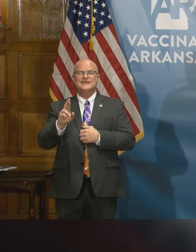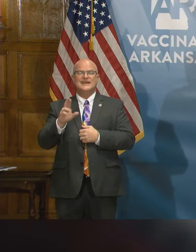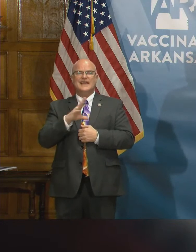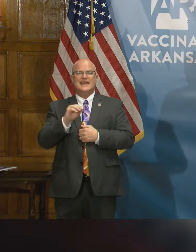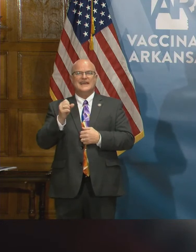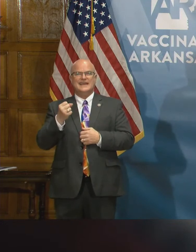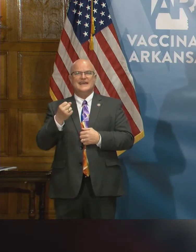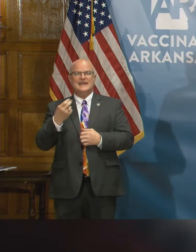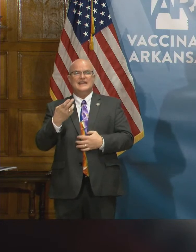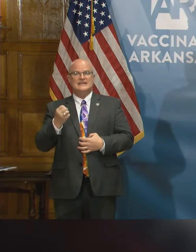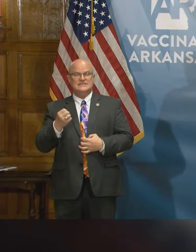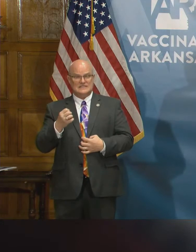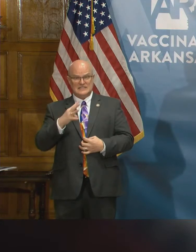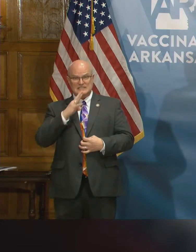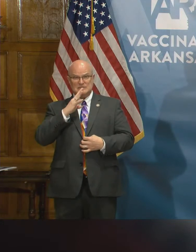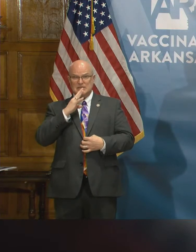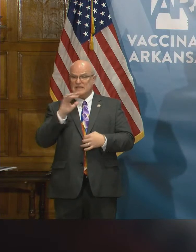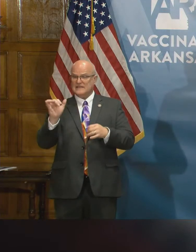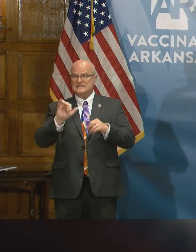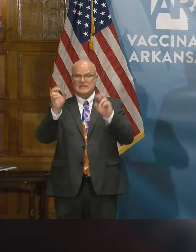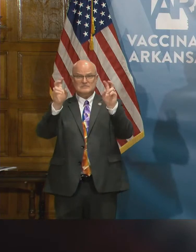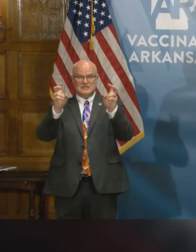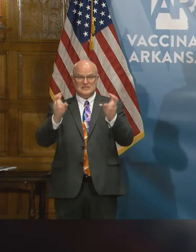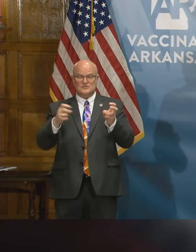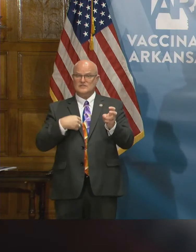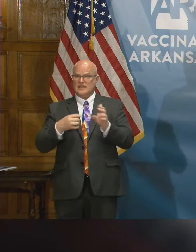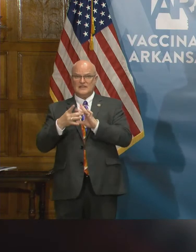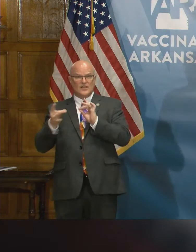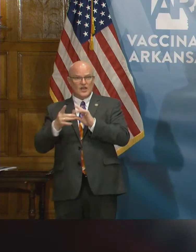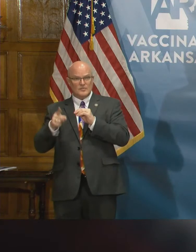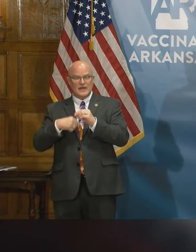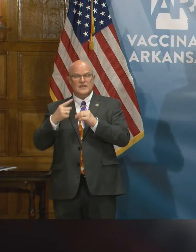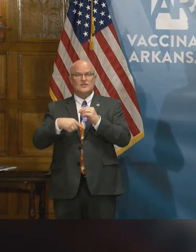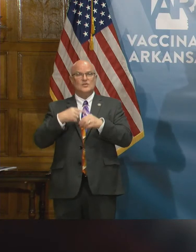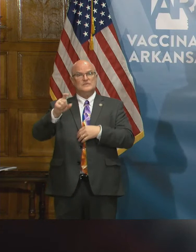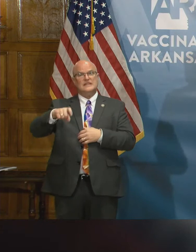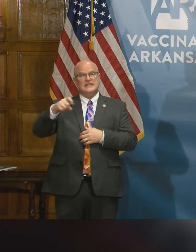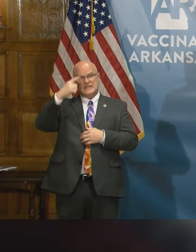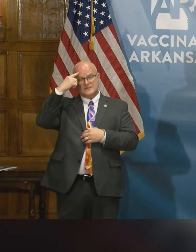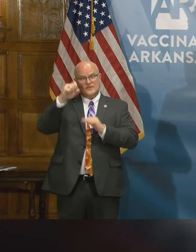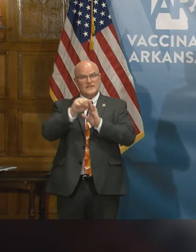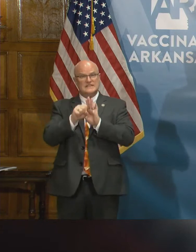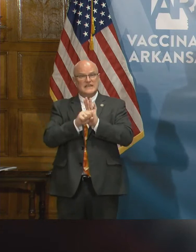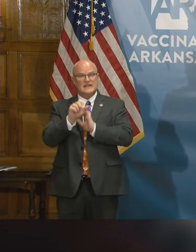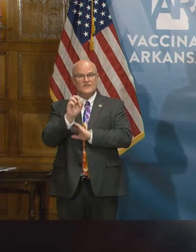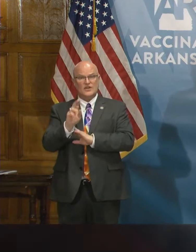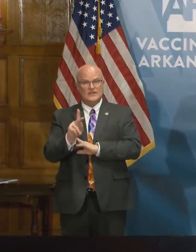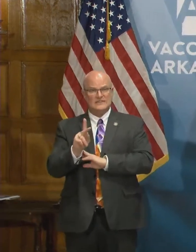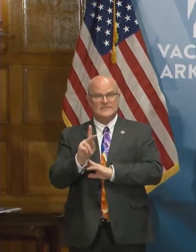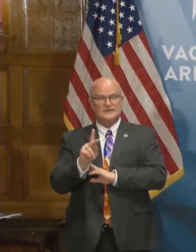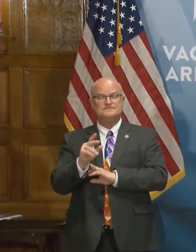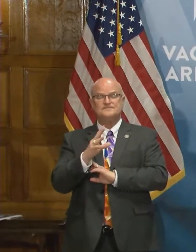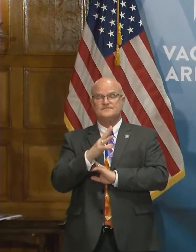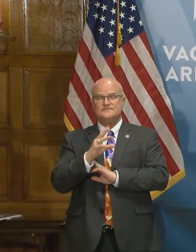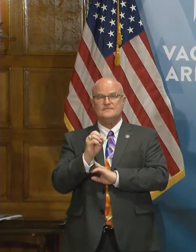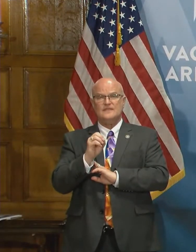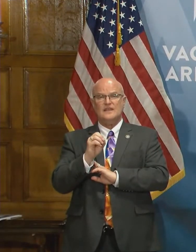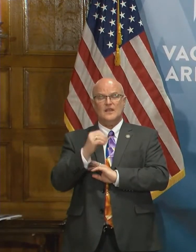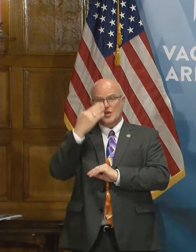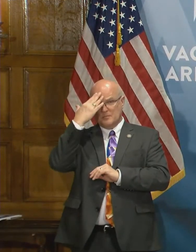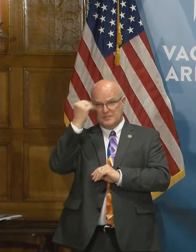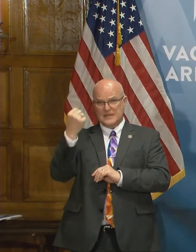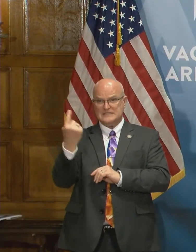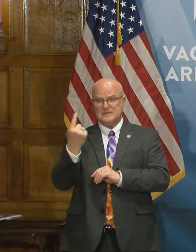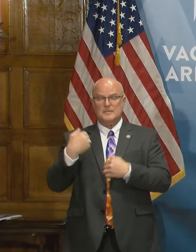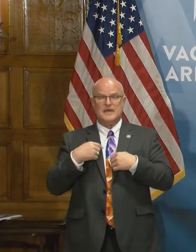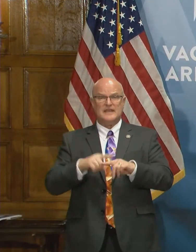She's speaking on the same issues that I talk about in terms of the needs for the state of Arkansas. And just because